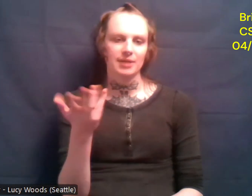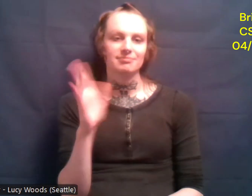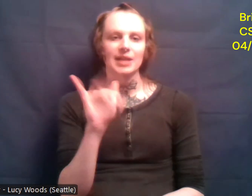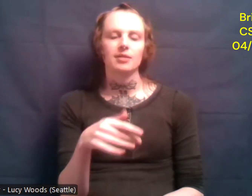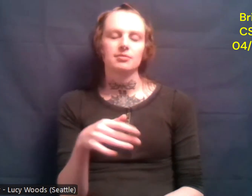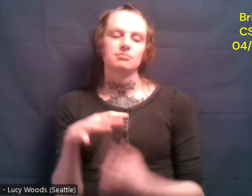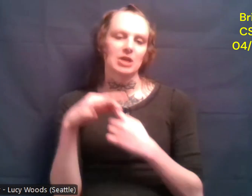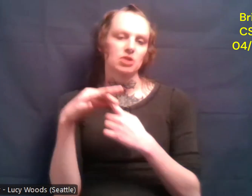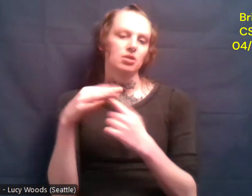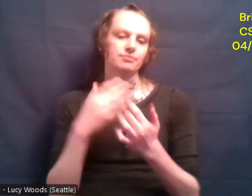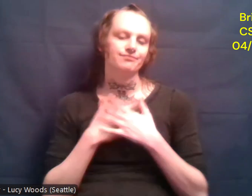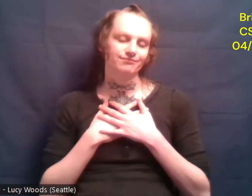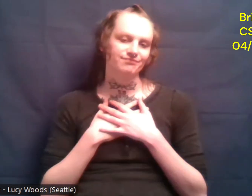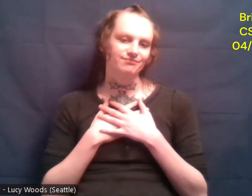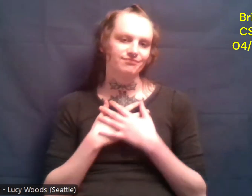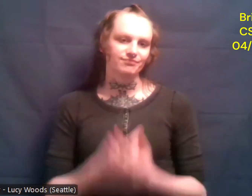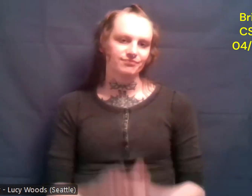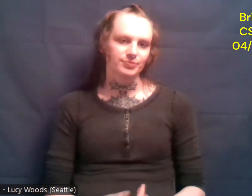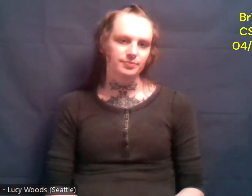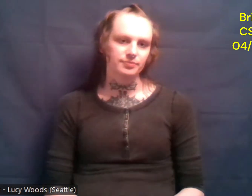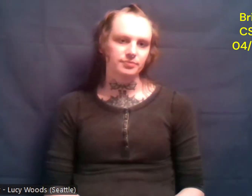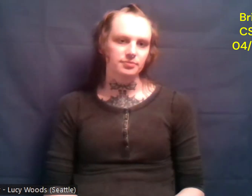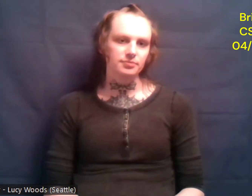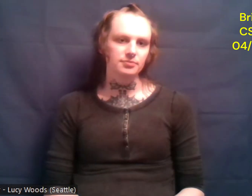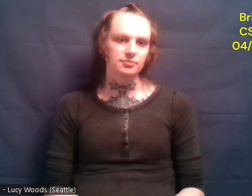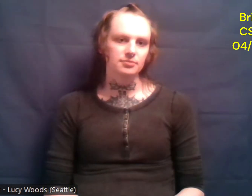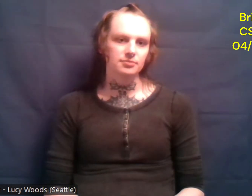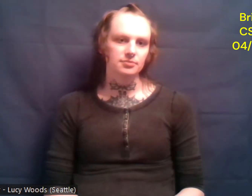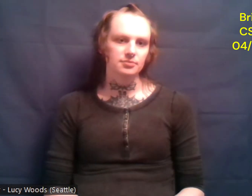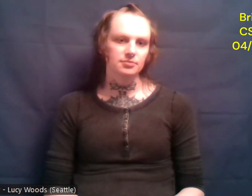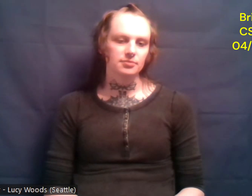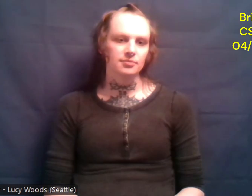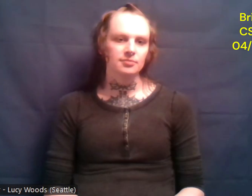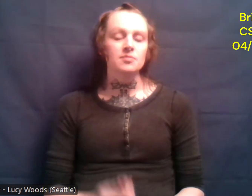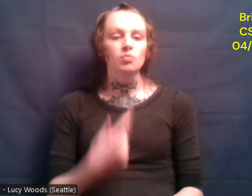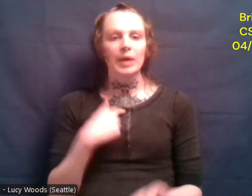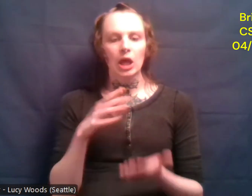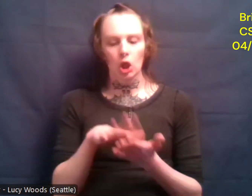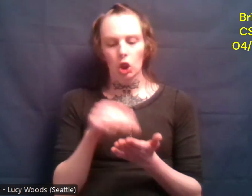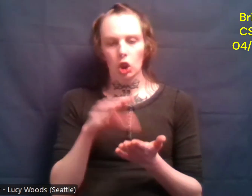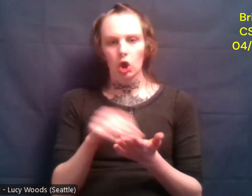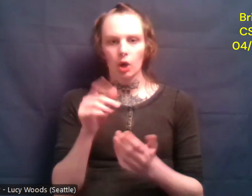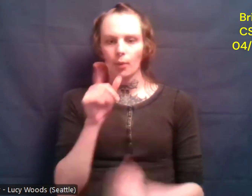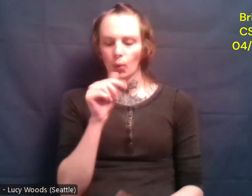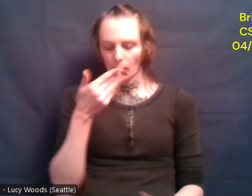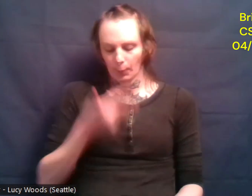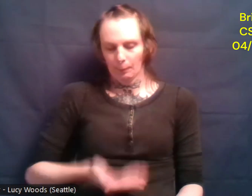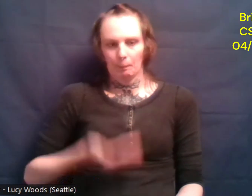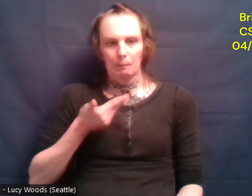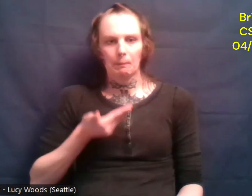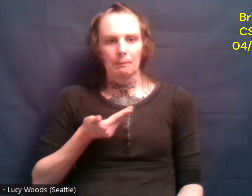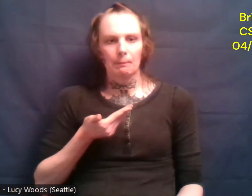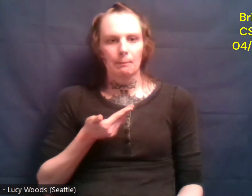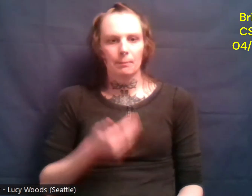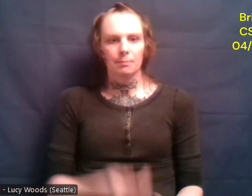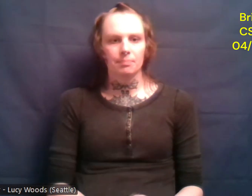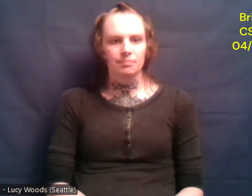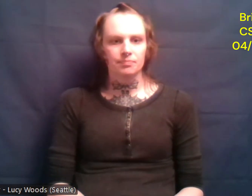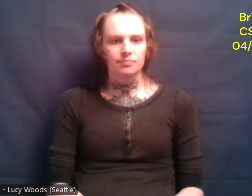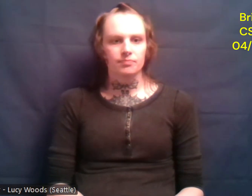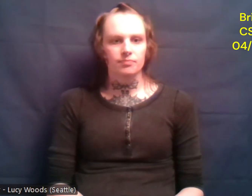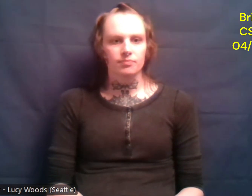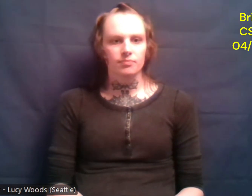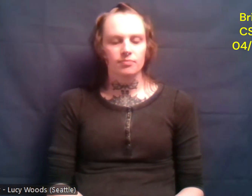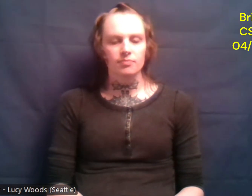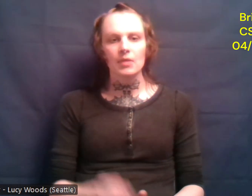like, I don't know, getting to be like learning who I actually am and getting to have people, other